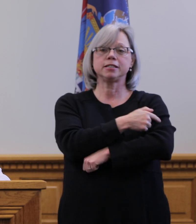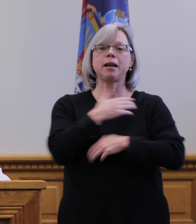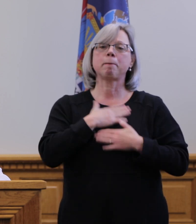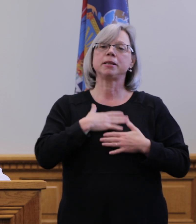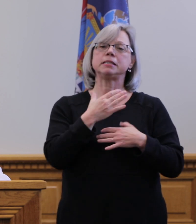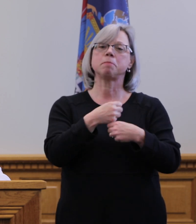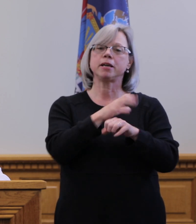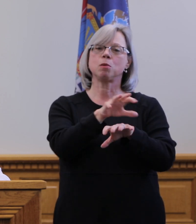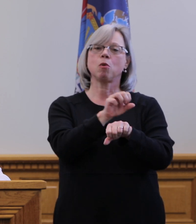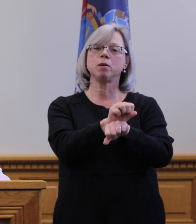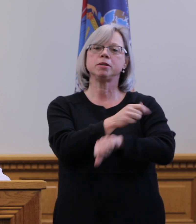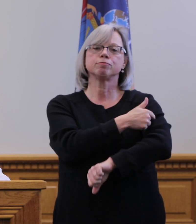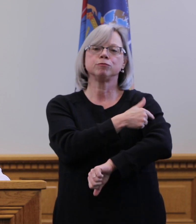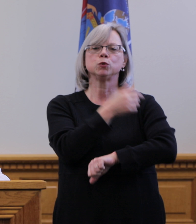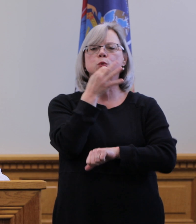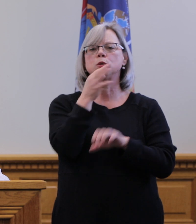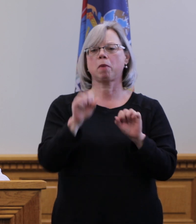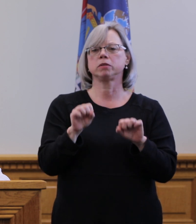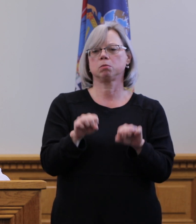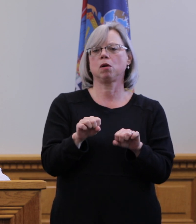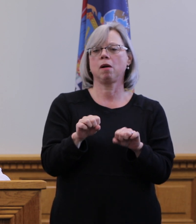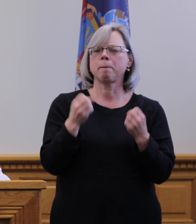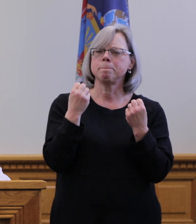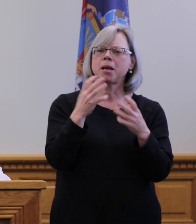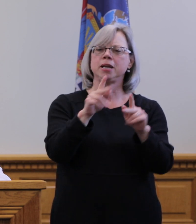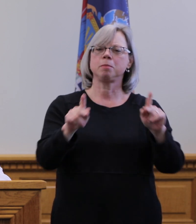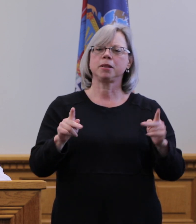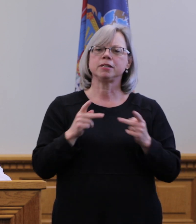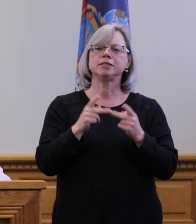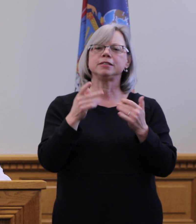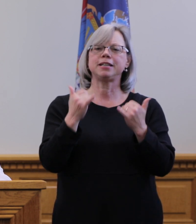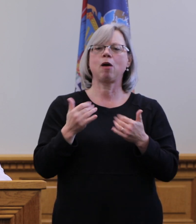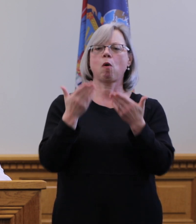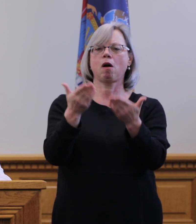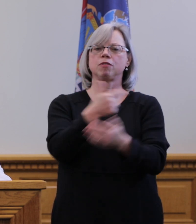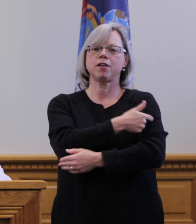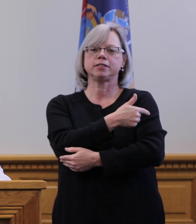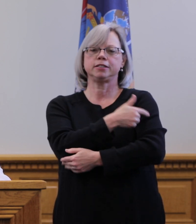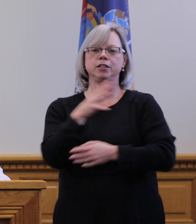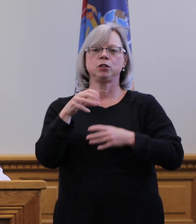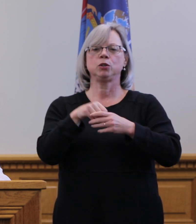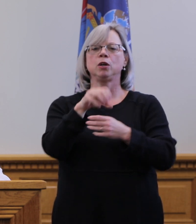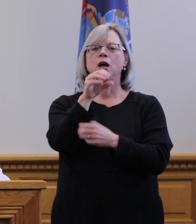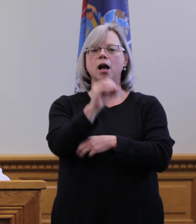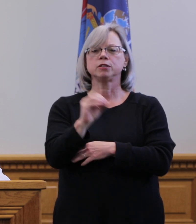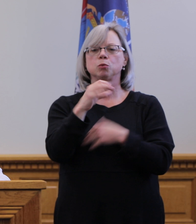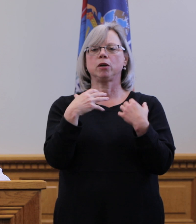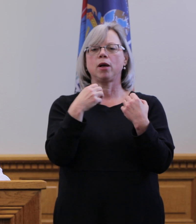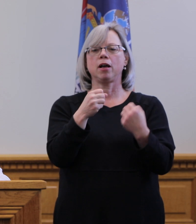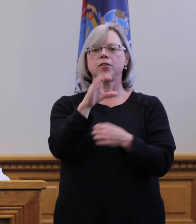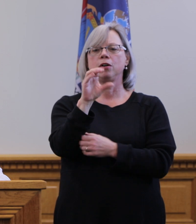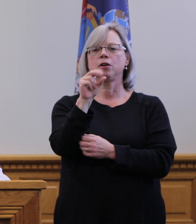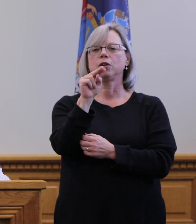get vaccinated as soon as you can. There are many places that now offer vaccine, including Oswego Health, Connects Care, and